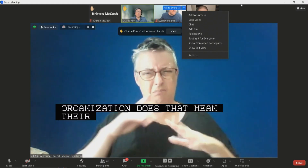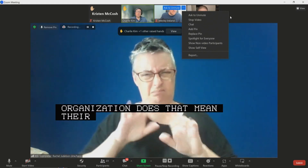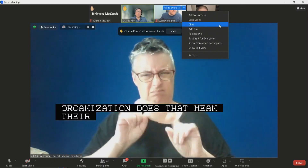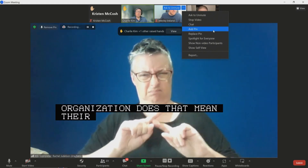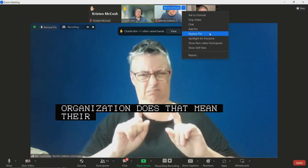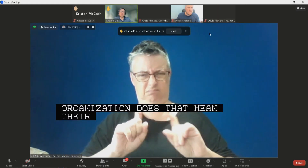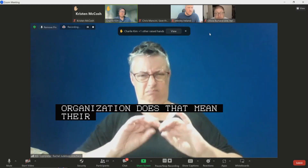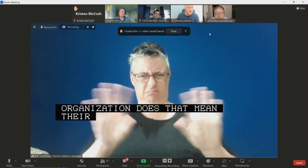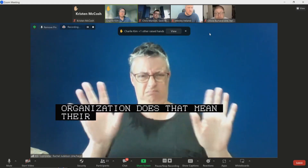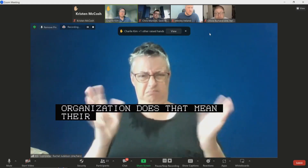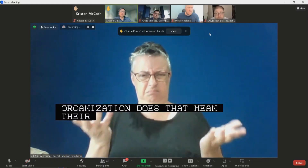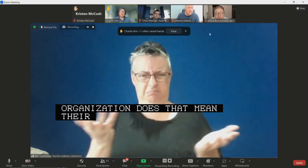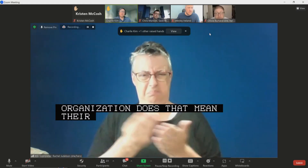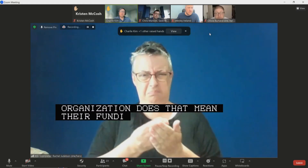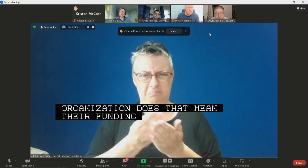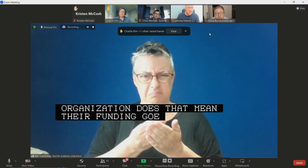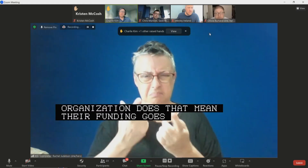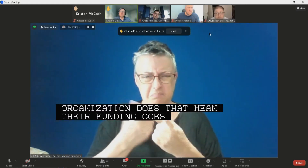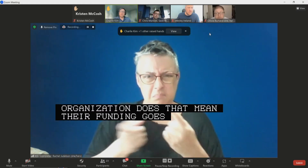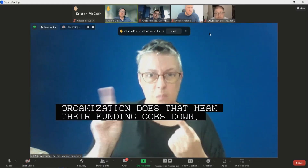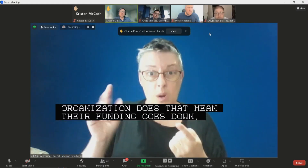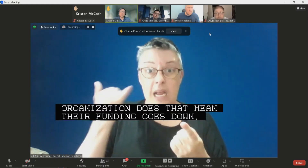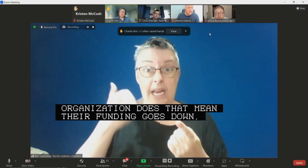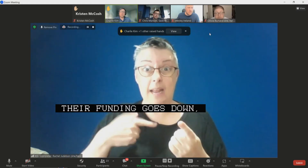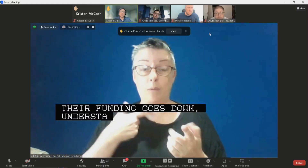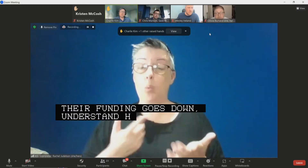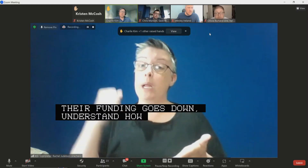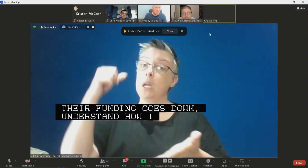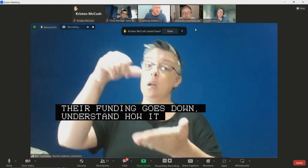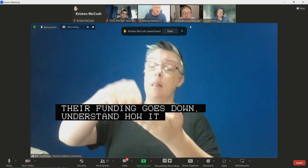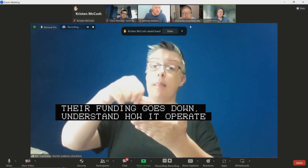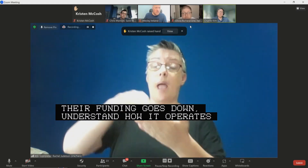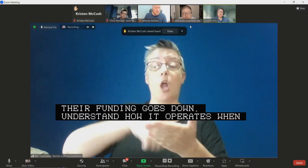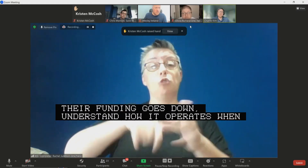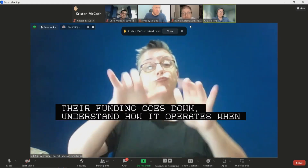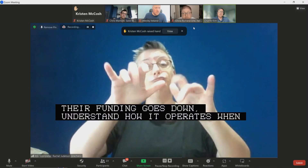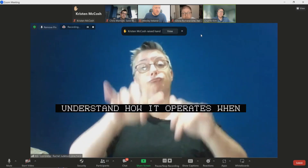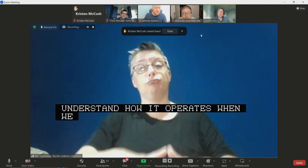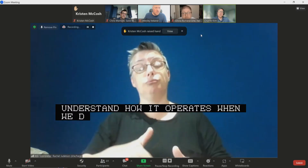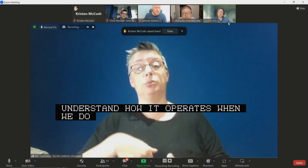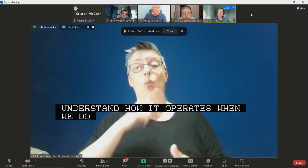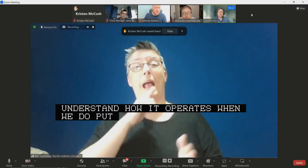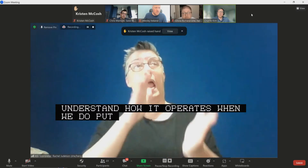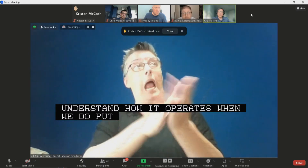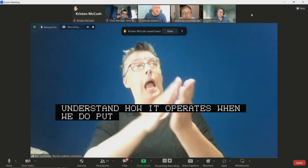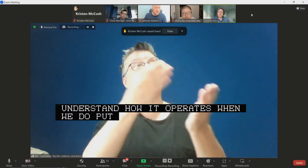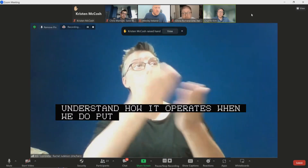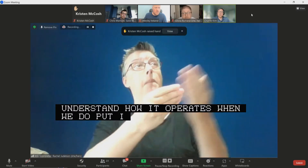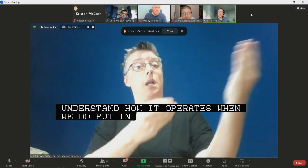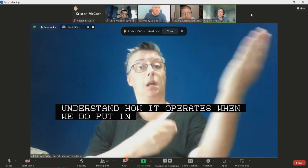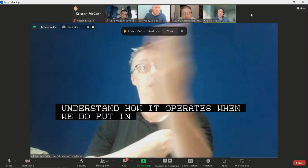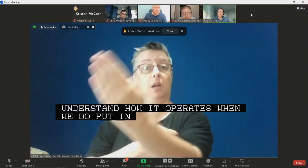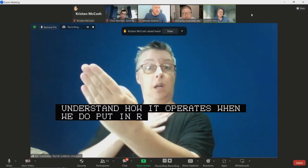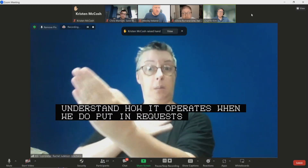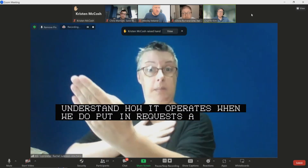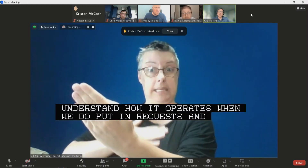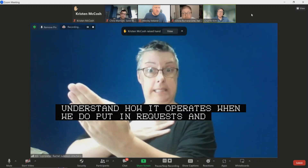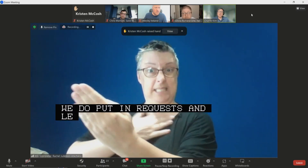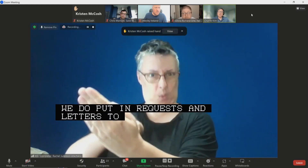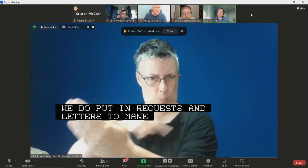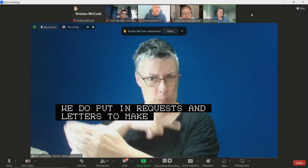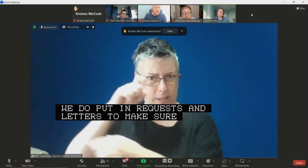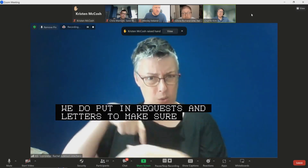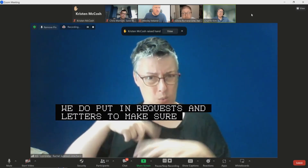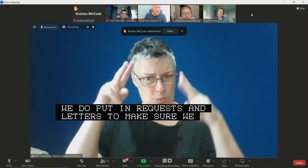all operates, so when we do put in requests and letters, that we make sure that we understand what's being asked for. Is it